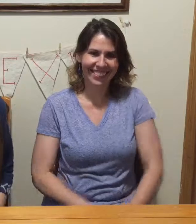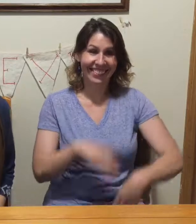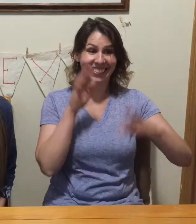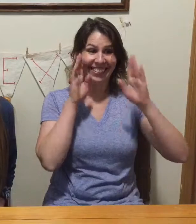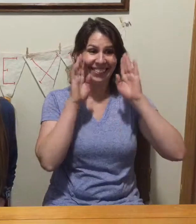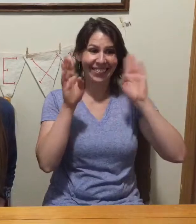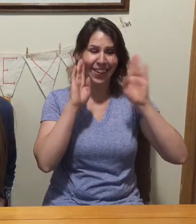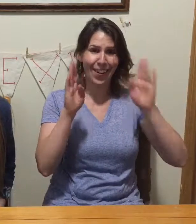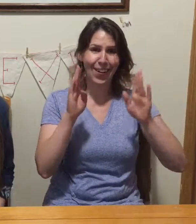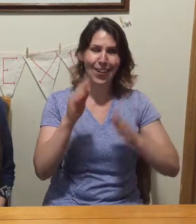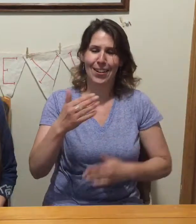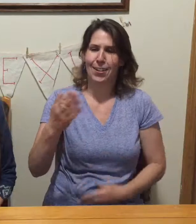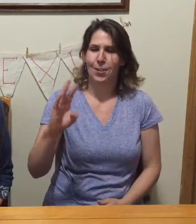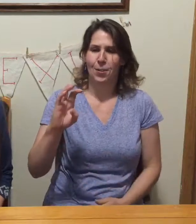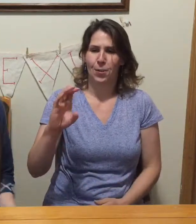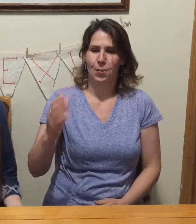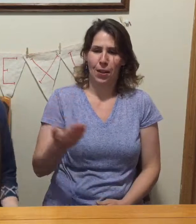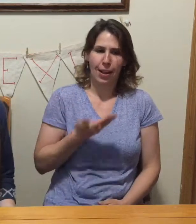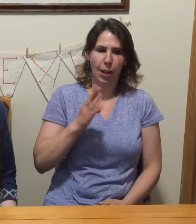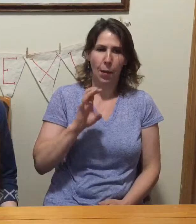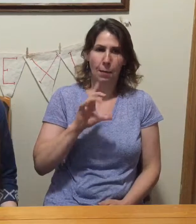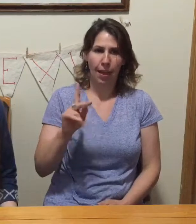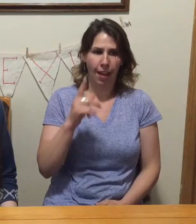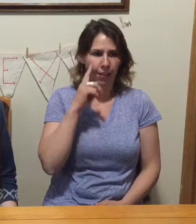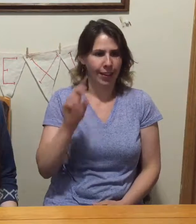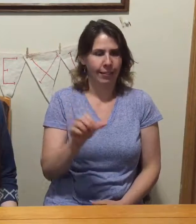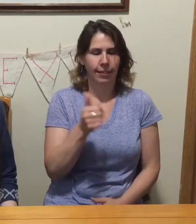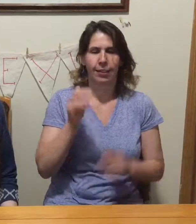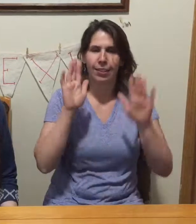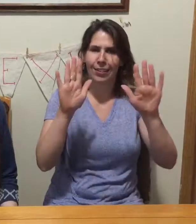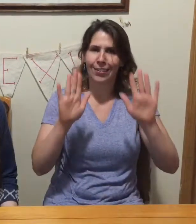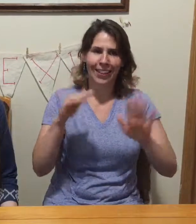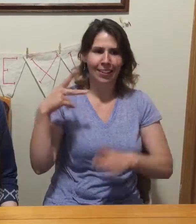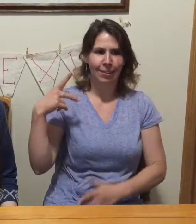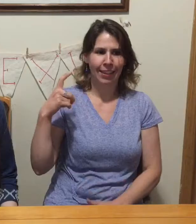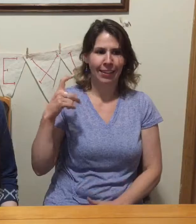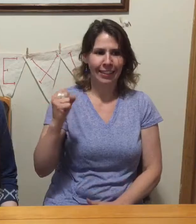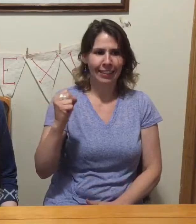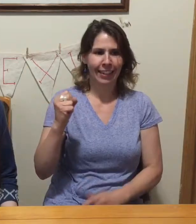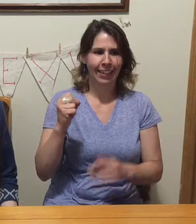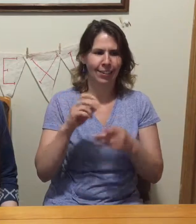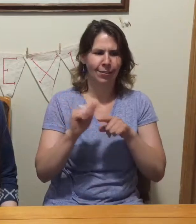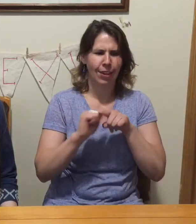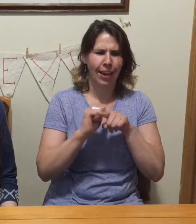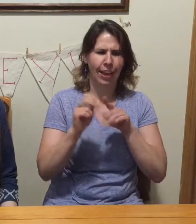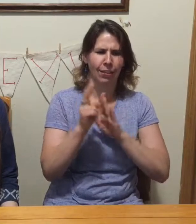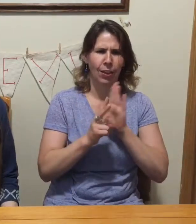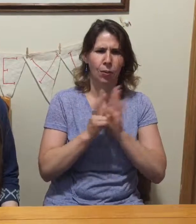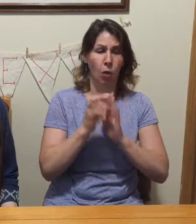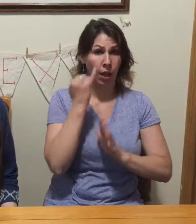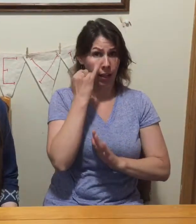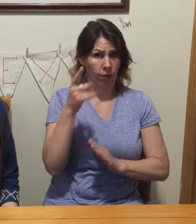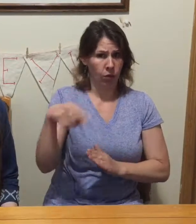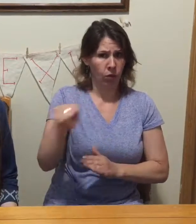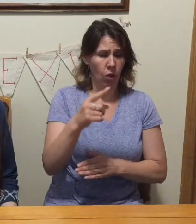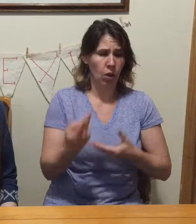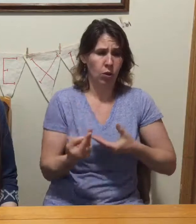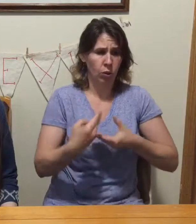Hello everyone! Welcome back for another great Plexus training video. If you're joining us for the first time,